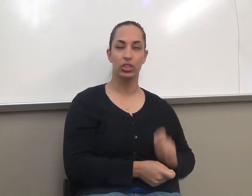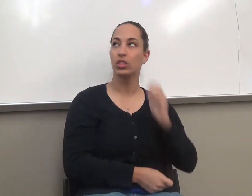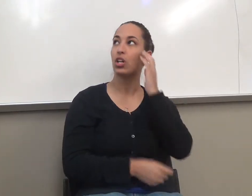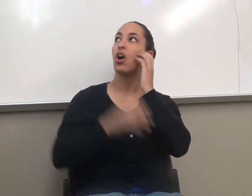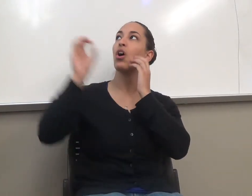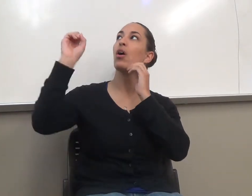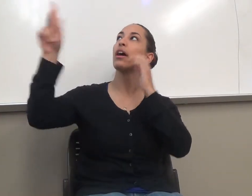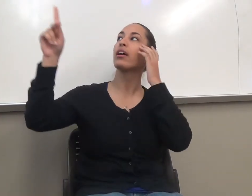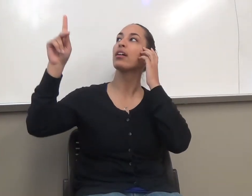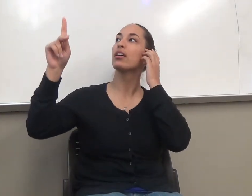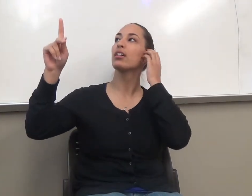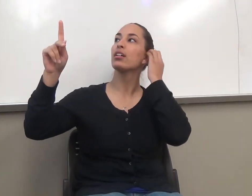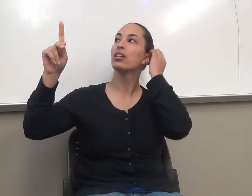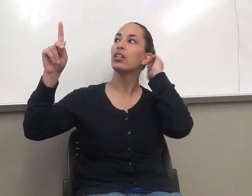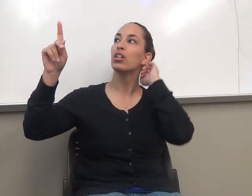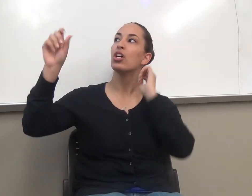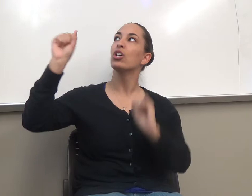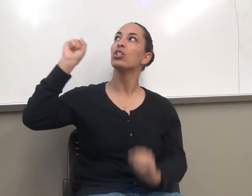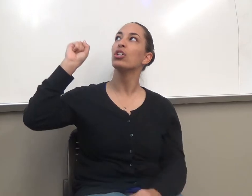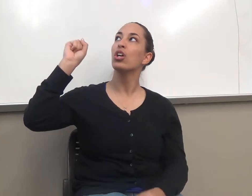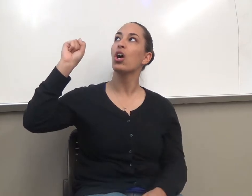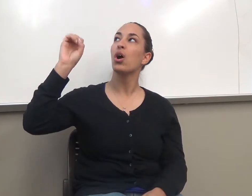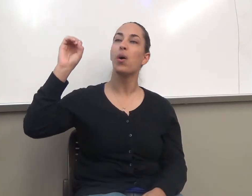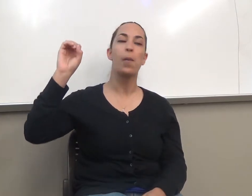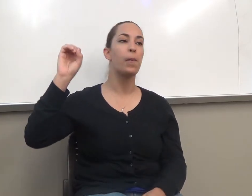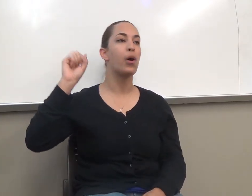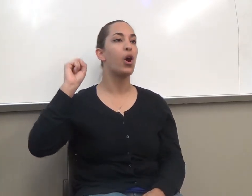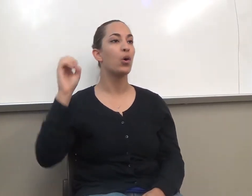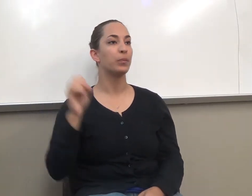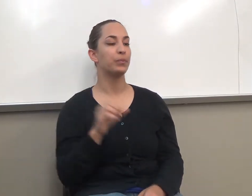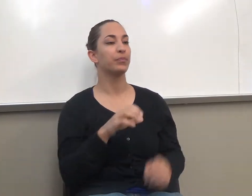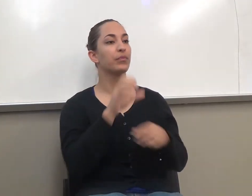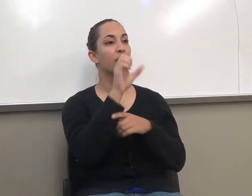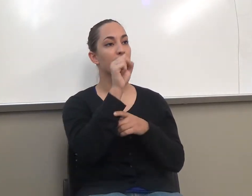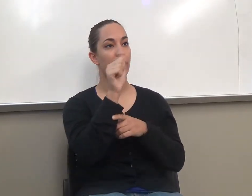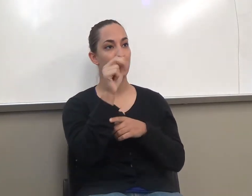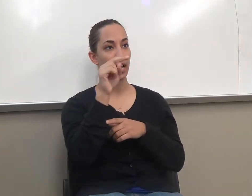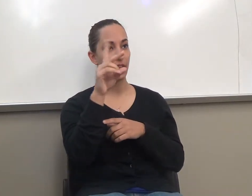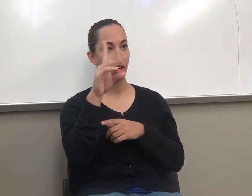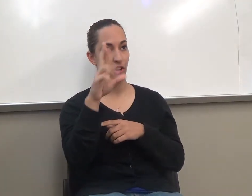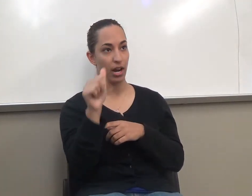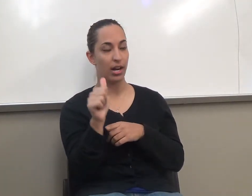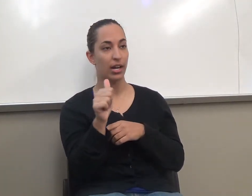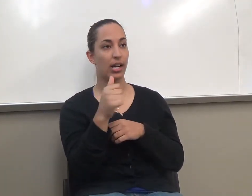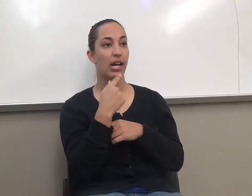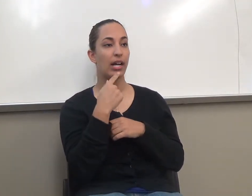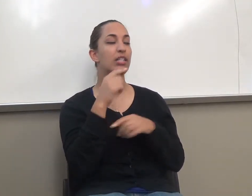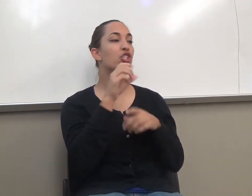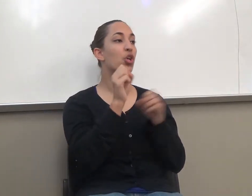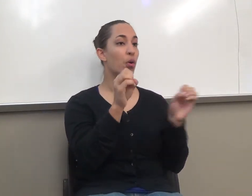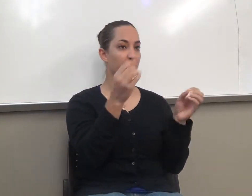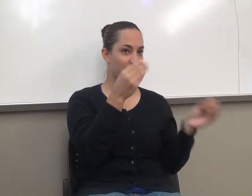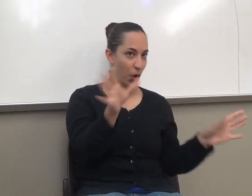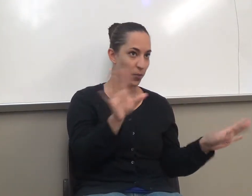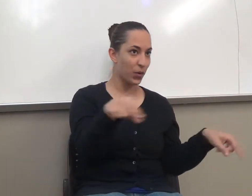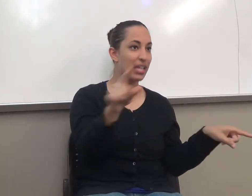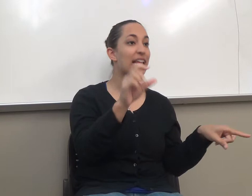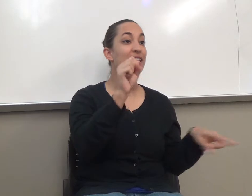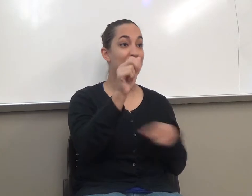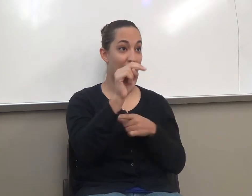is. Okay. So let me make this bigger. So Sandra said that I could look at her paper to show you when you do